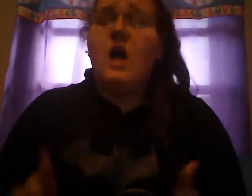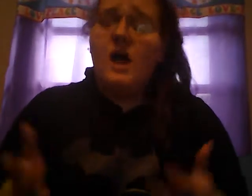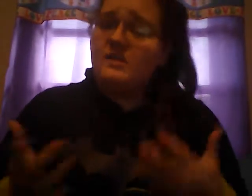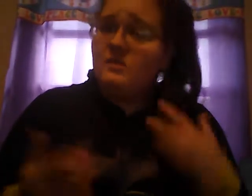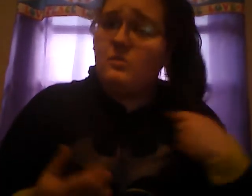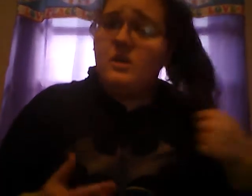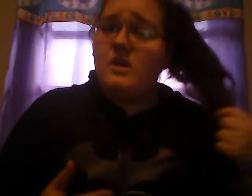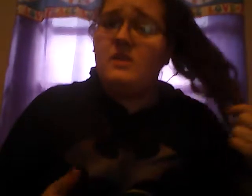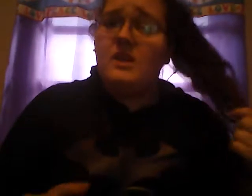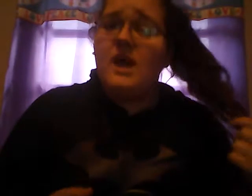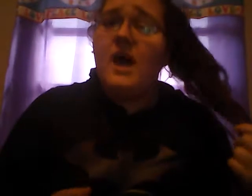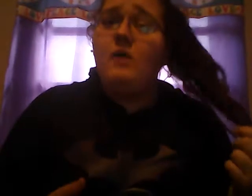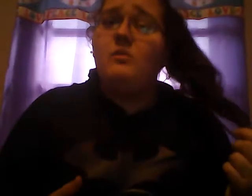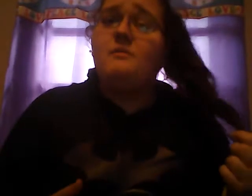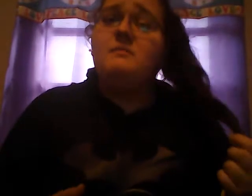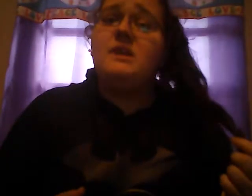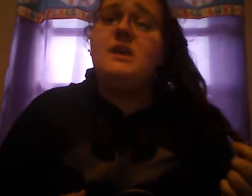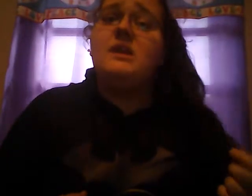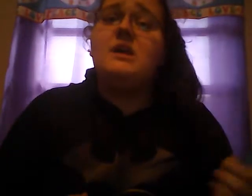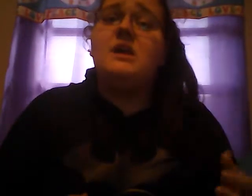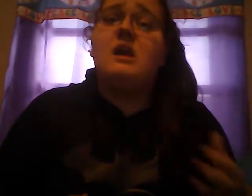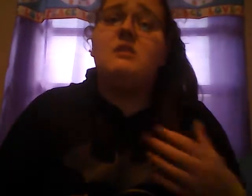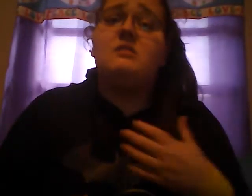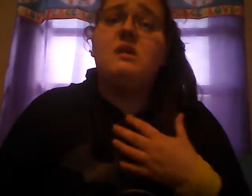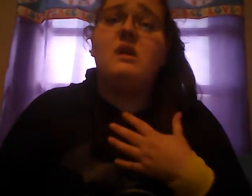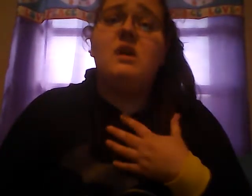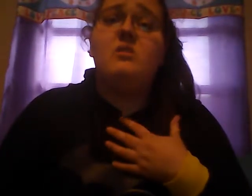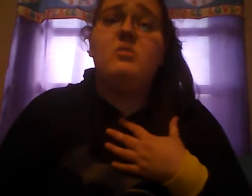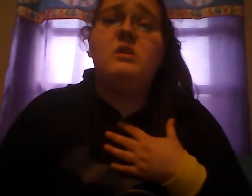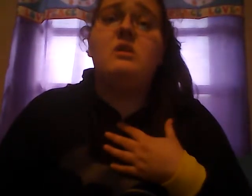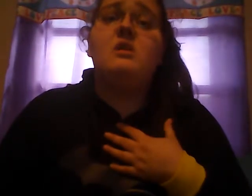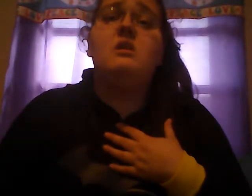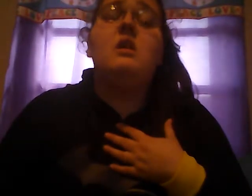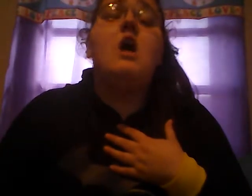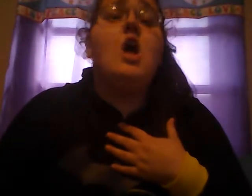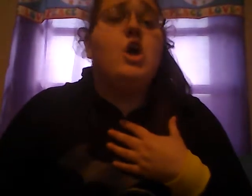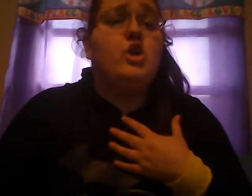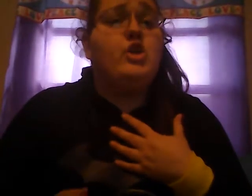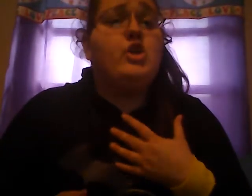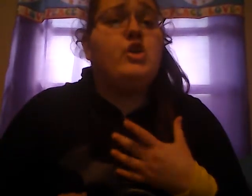I swear that I will mean it. I'll say, will you